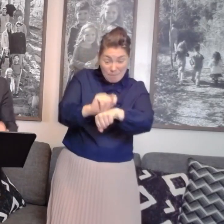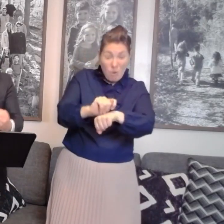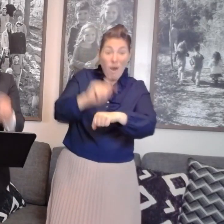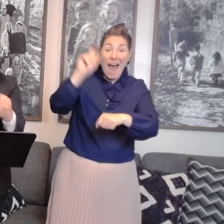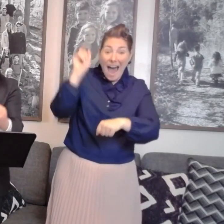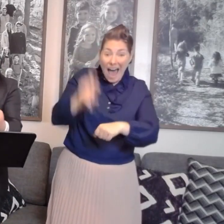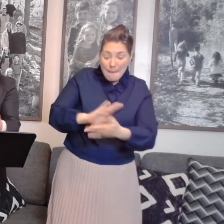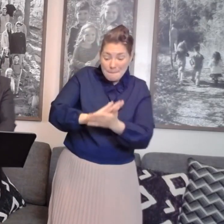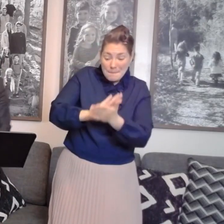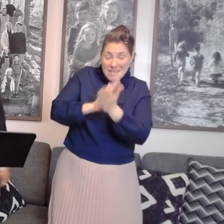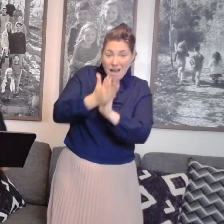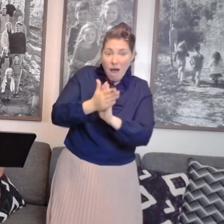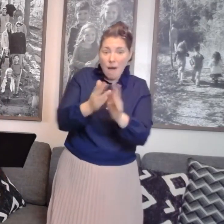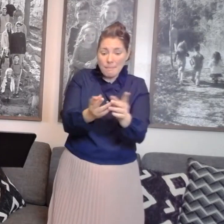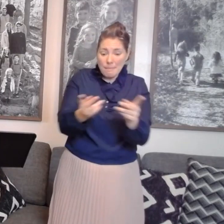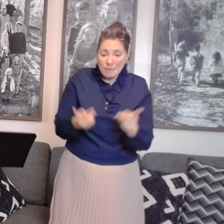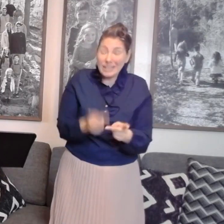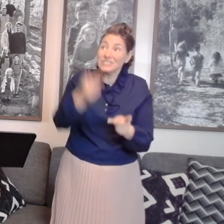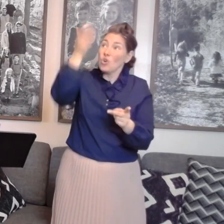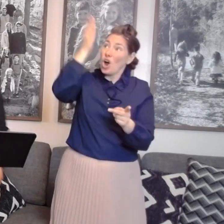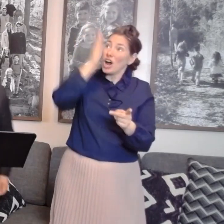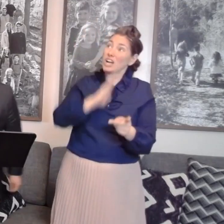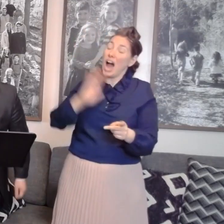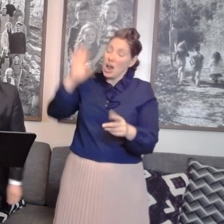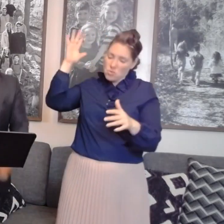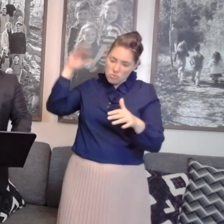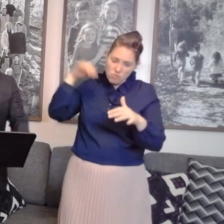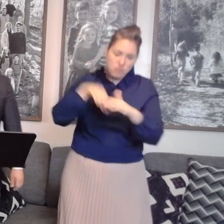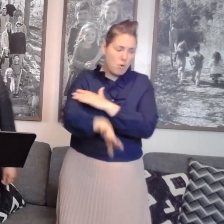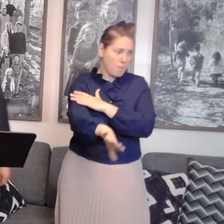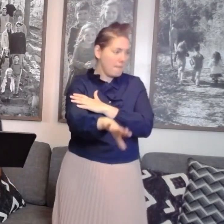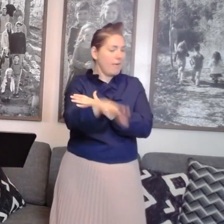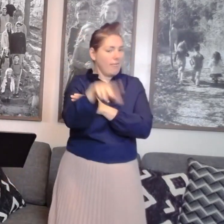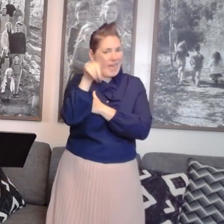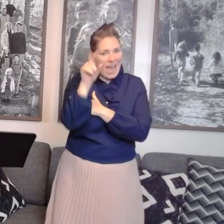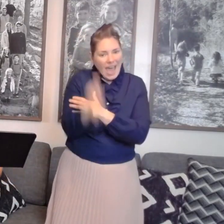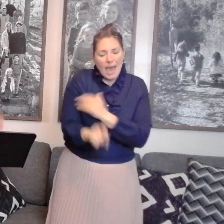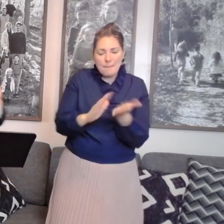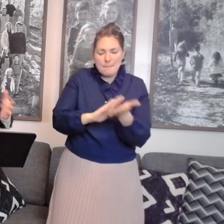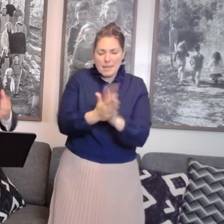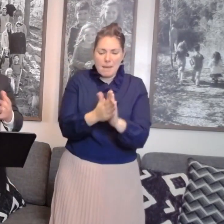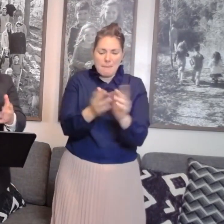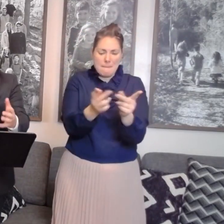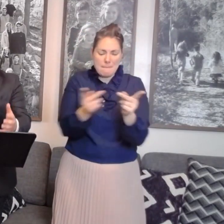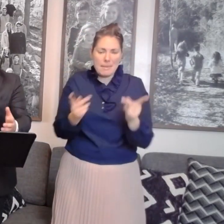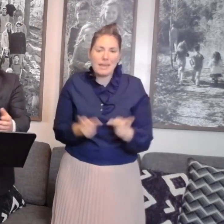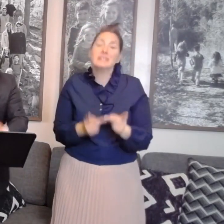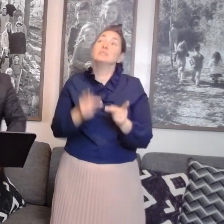become the place of God's abode. It had to become